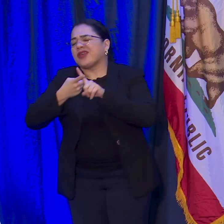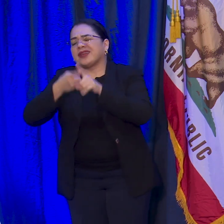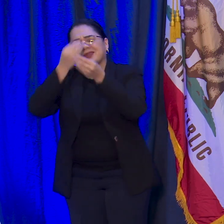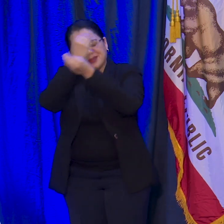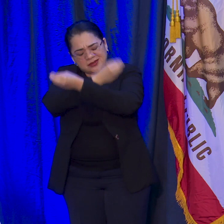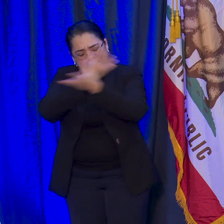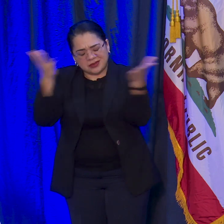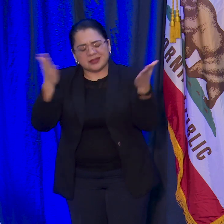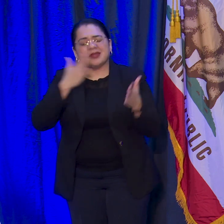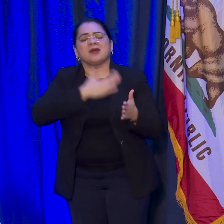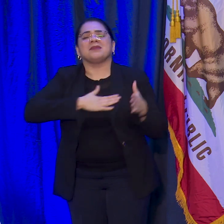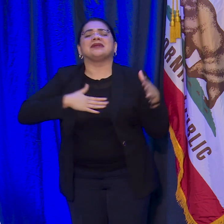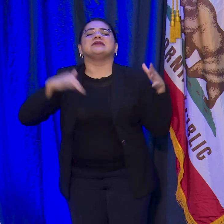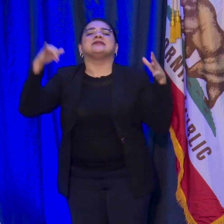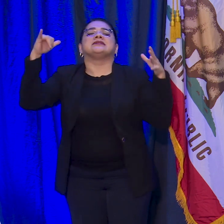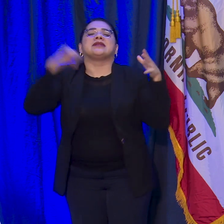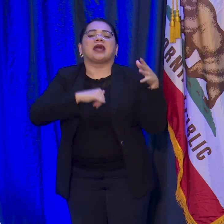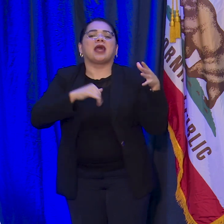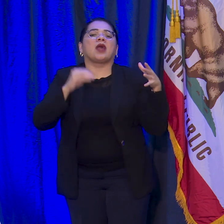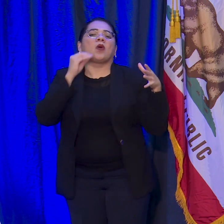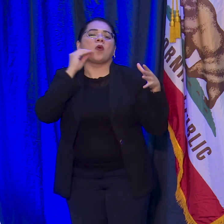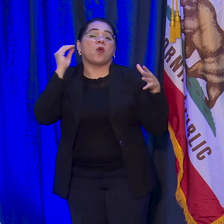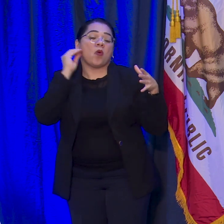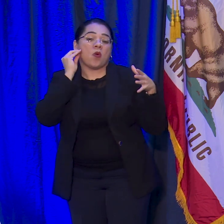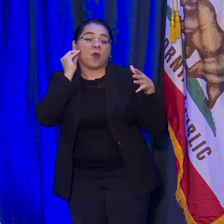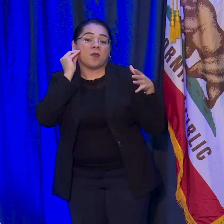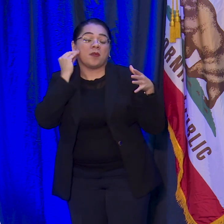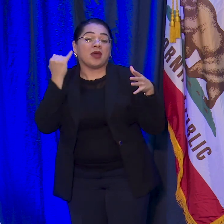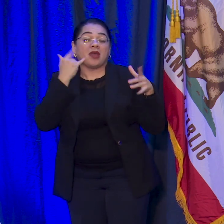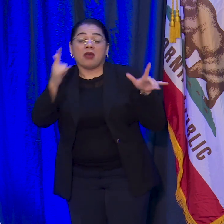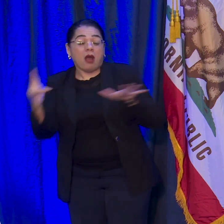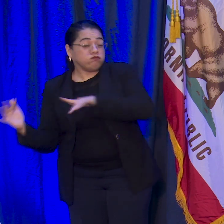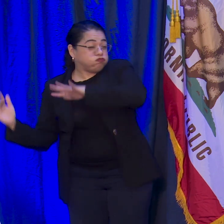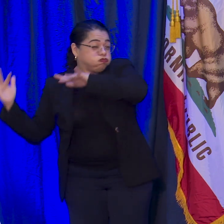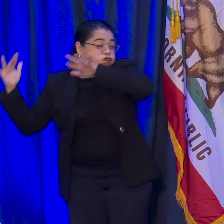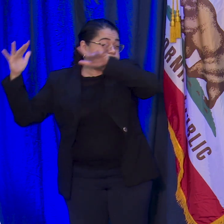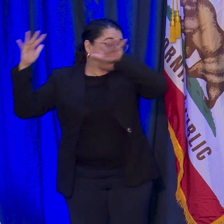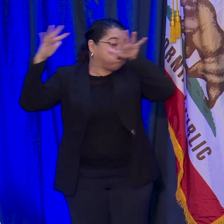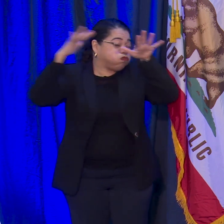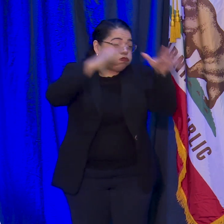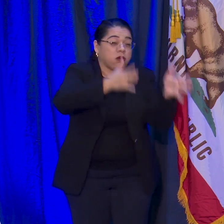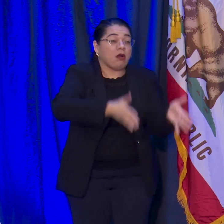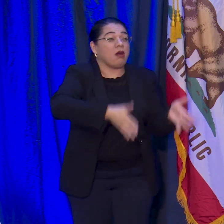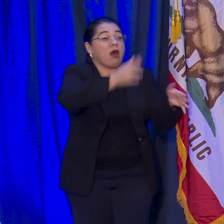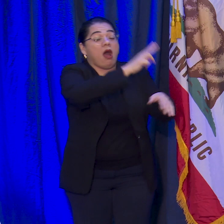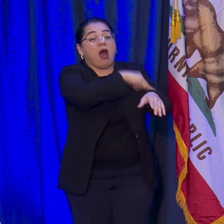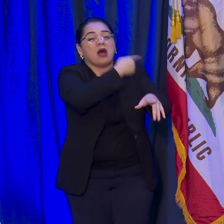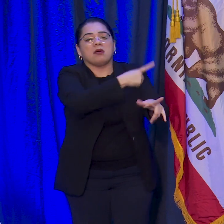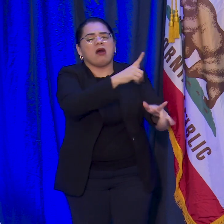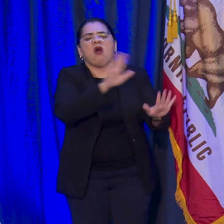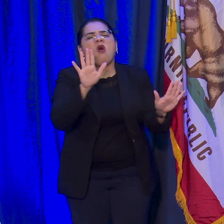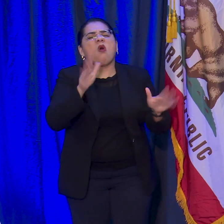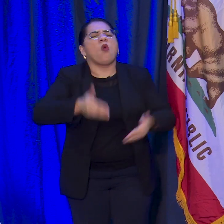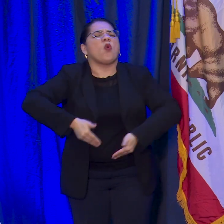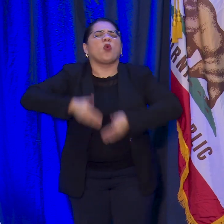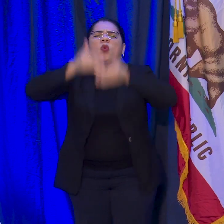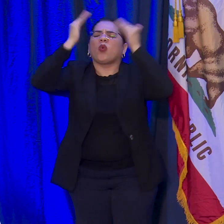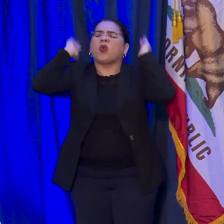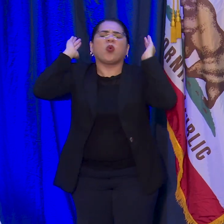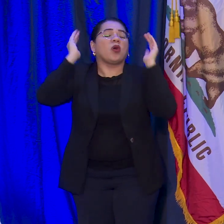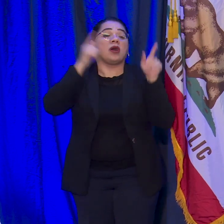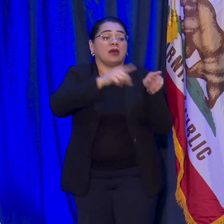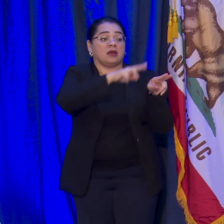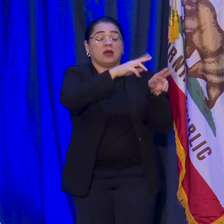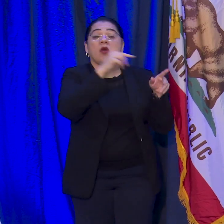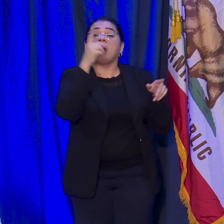you need to please stay home to help us minimize people being infected and filling our hospital rooms when we need those hospital